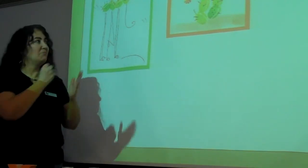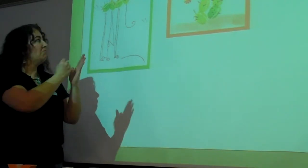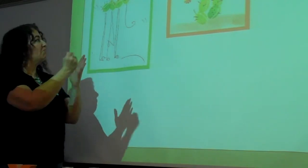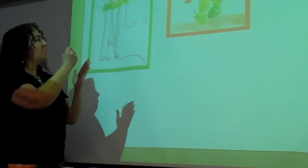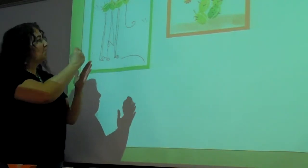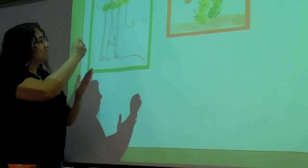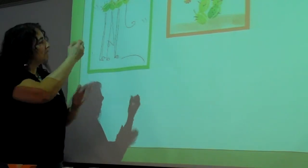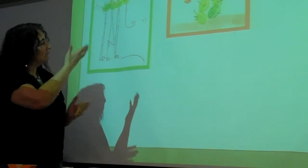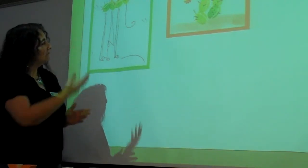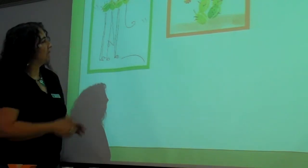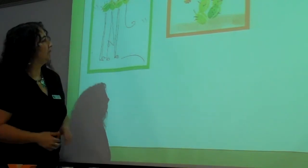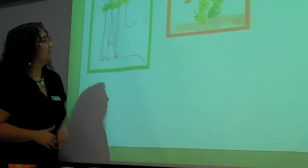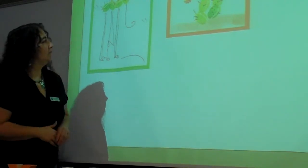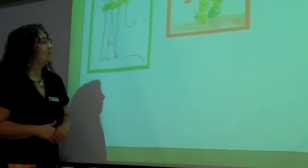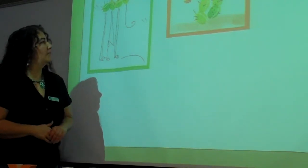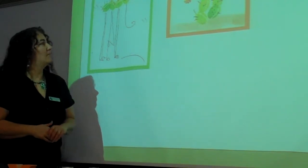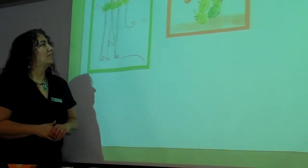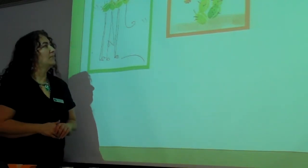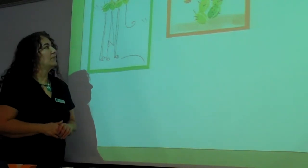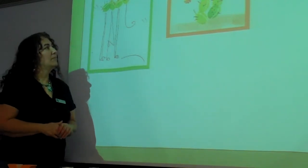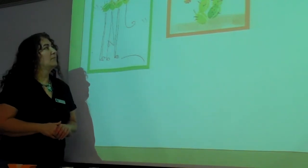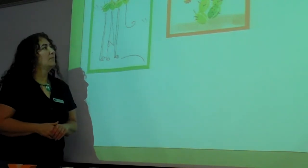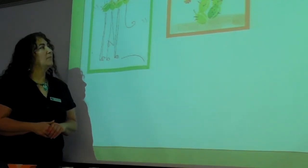I also use it for a cactus. It's the same stamp.